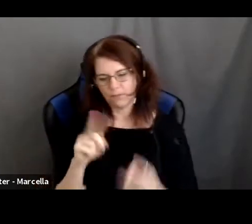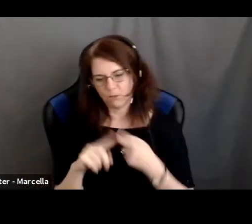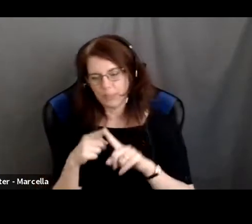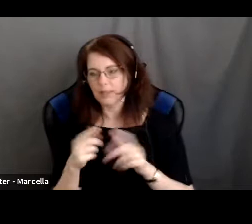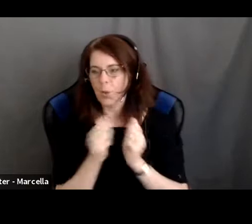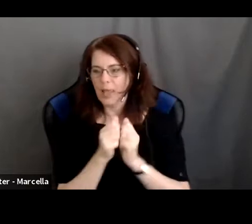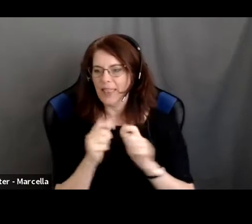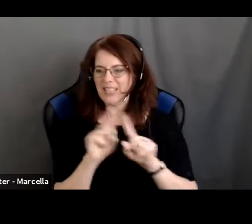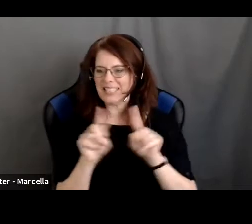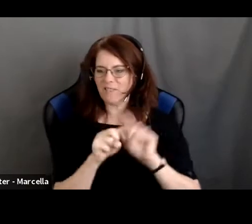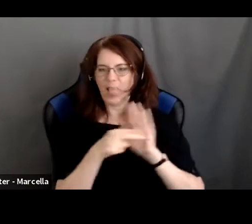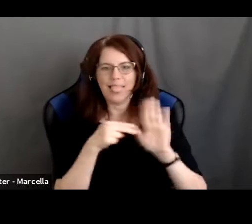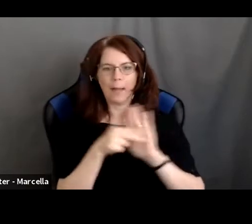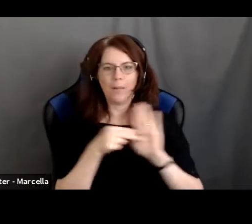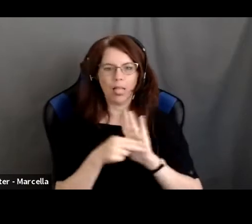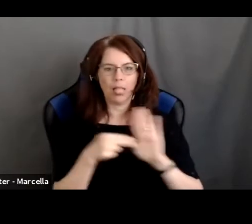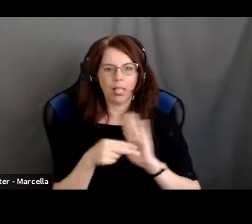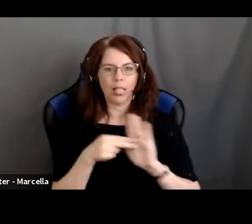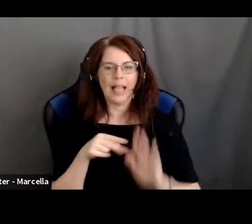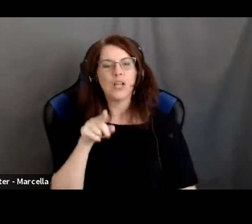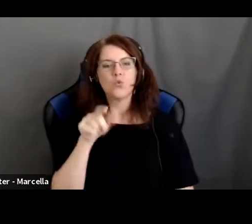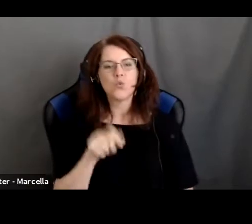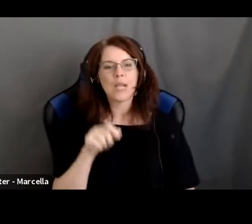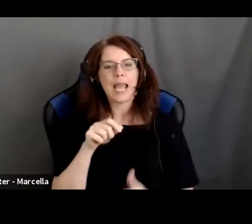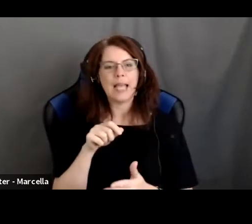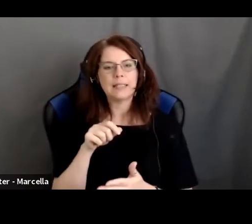it, you have different labels, and you can record